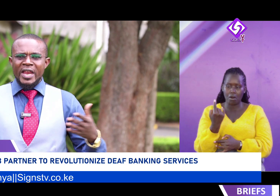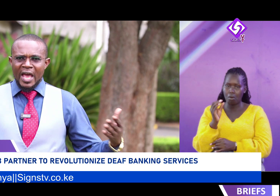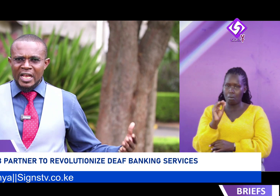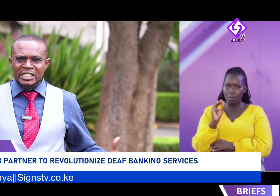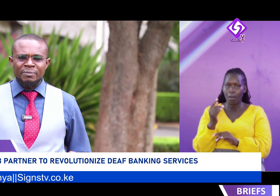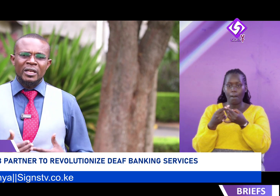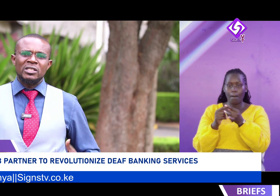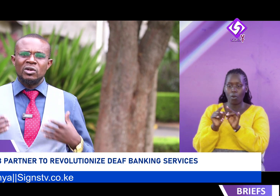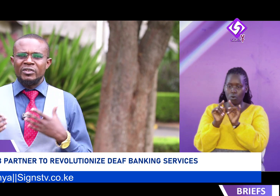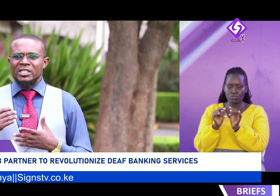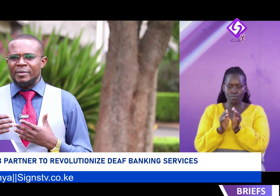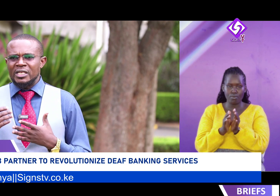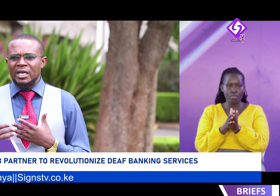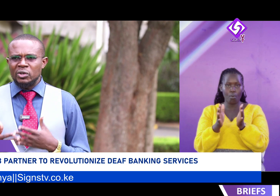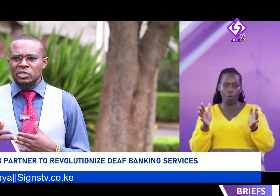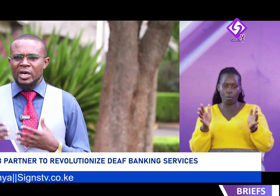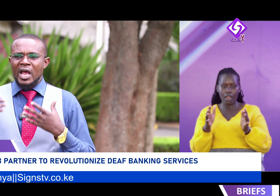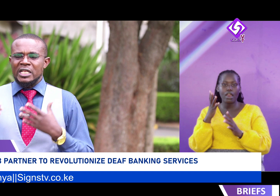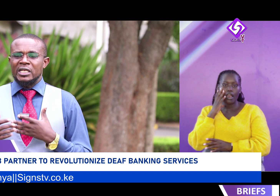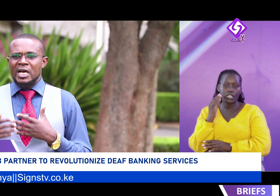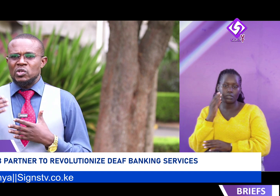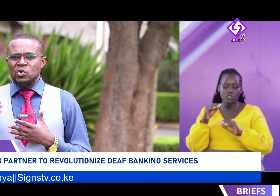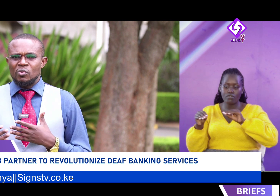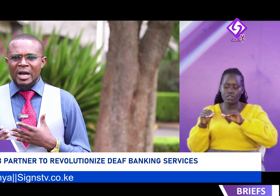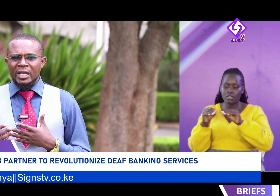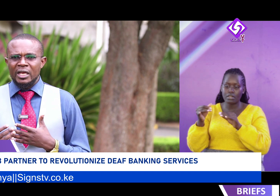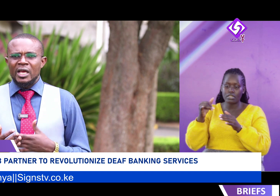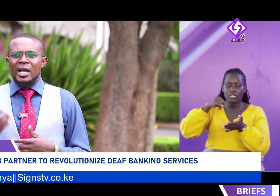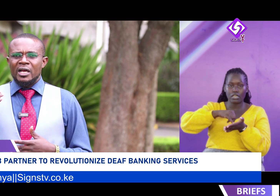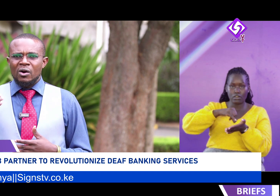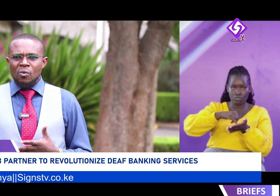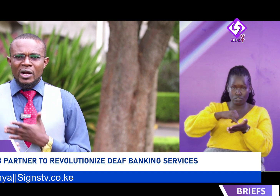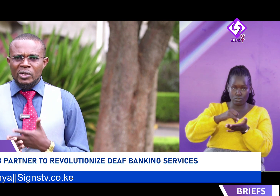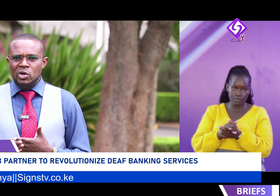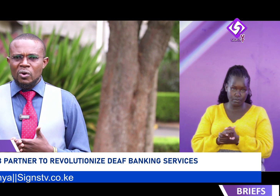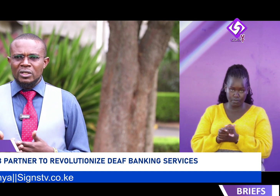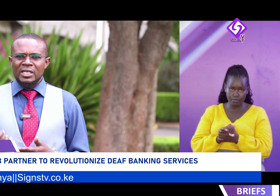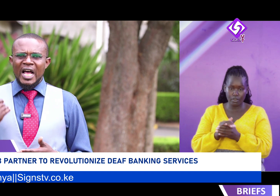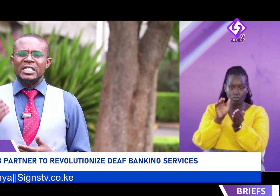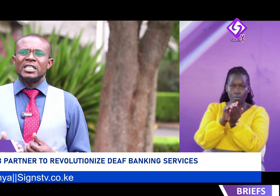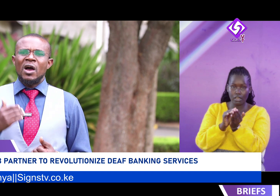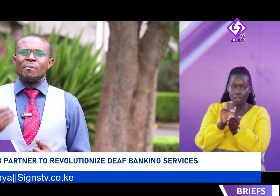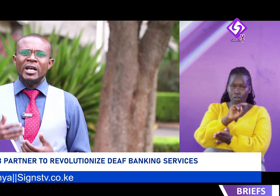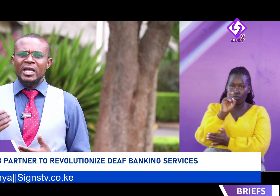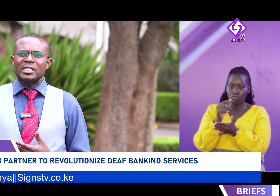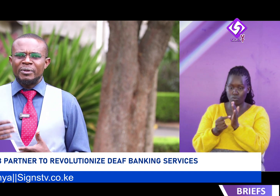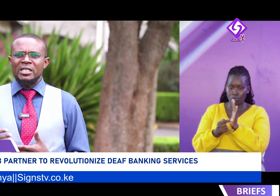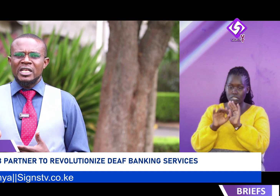wider experience of disability inclusion as regard to banking. One question was, has our banking experience as